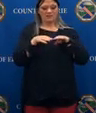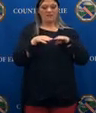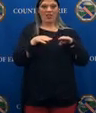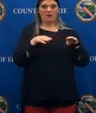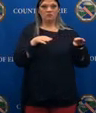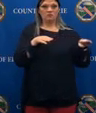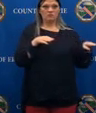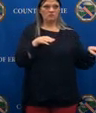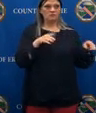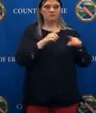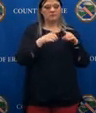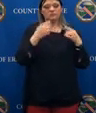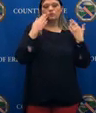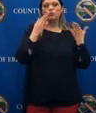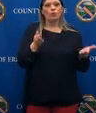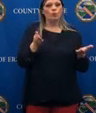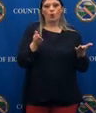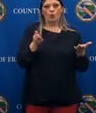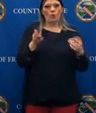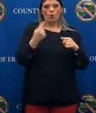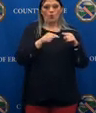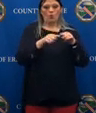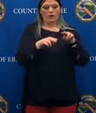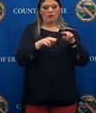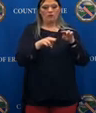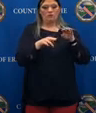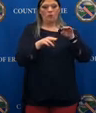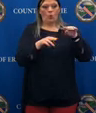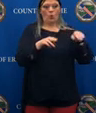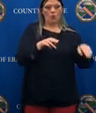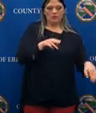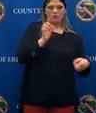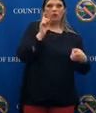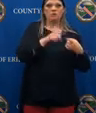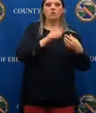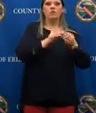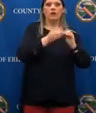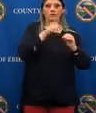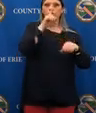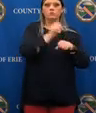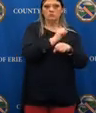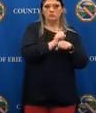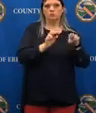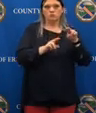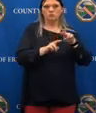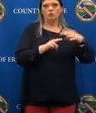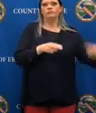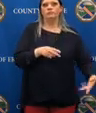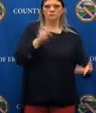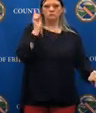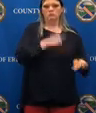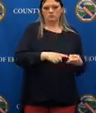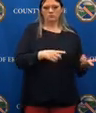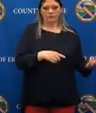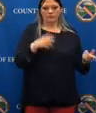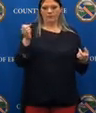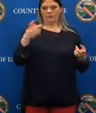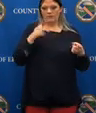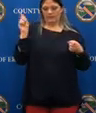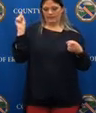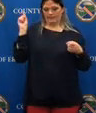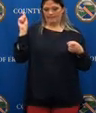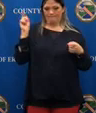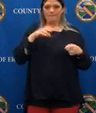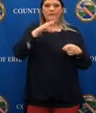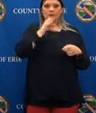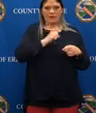won't know when we're going down until we see our numbers going down. Okay. And once again, going back to this one, the COVID-19